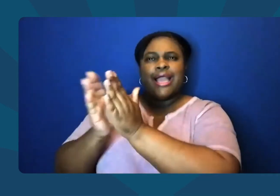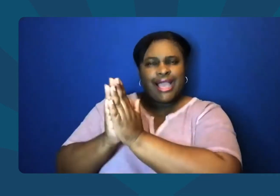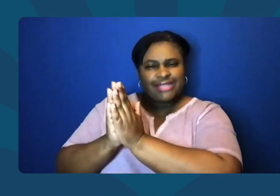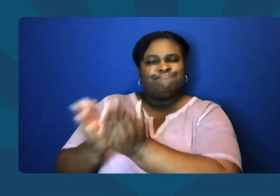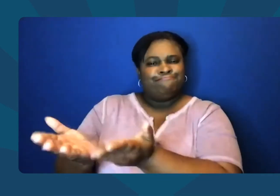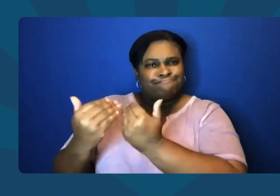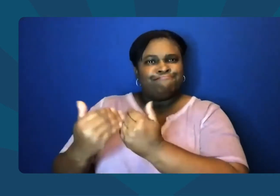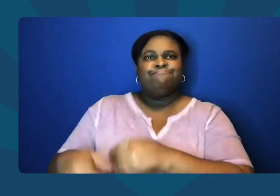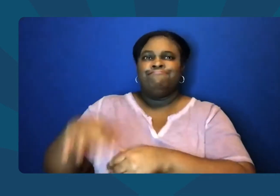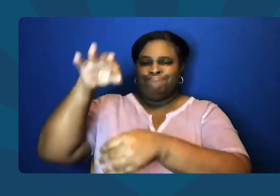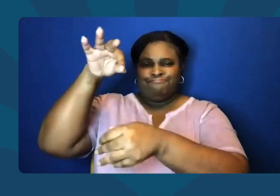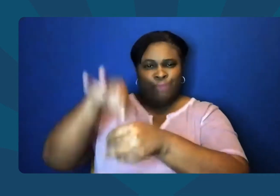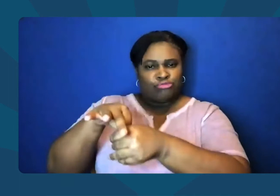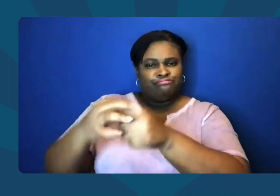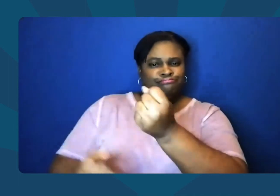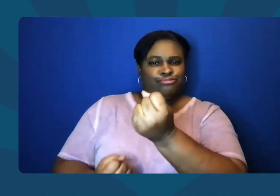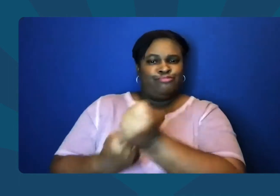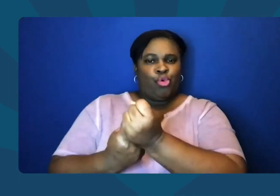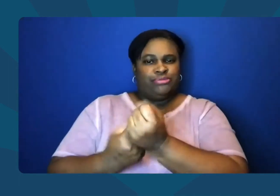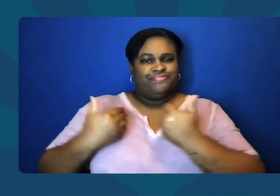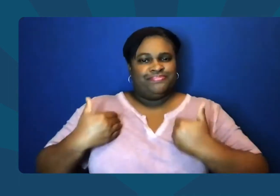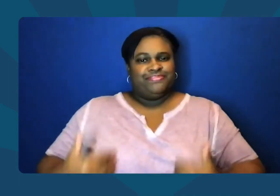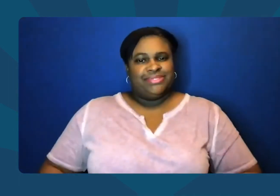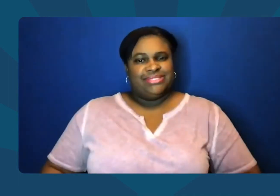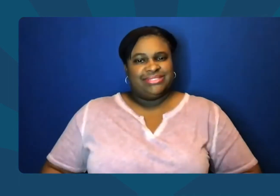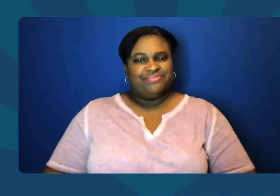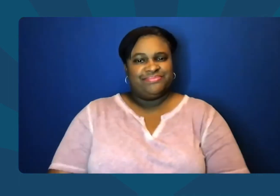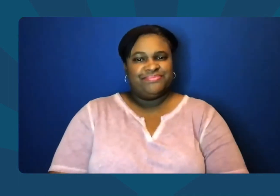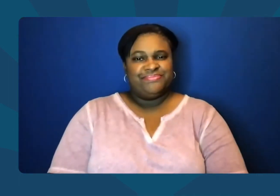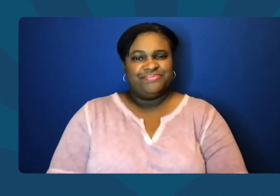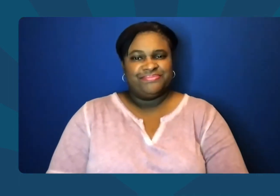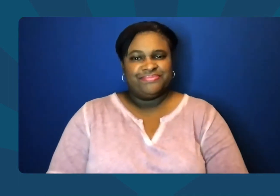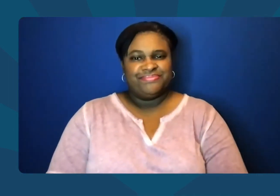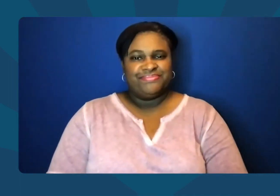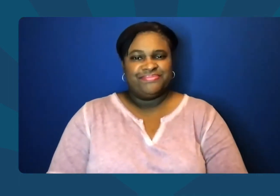I humbly ask for your support and vote.